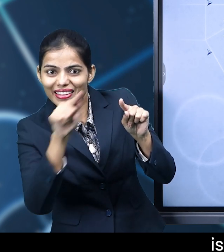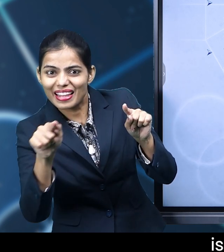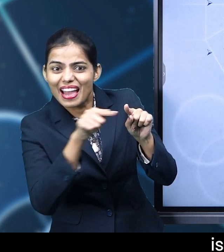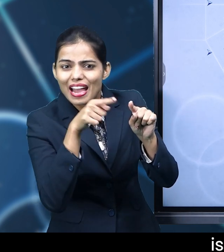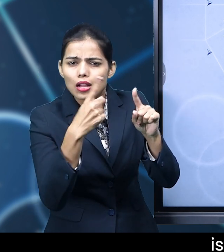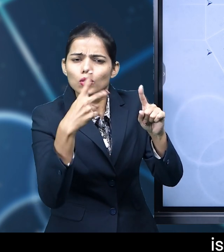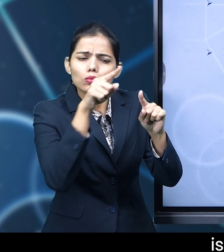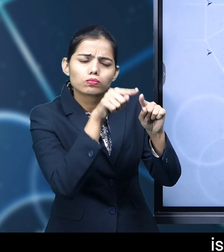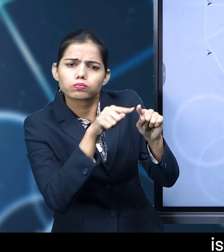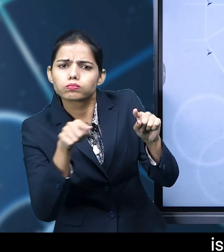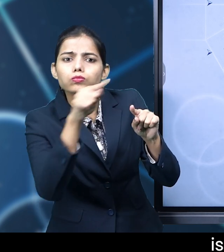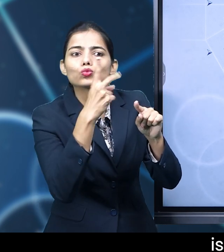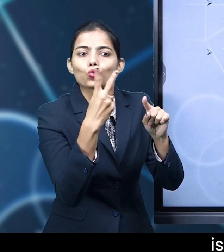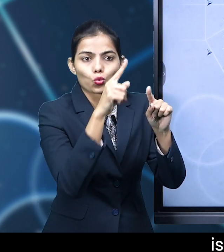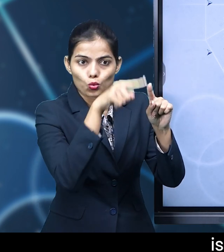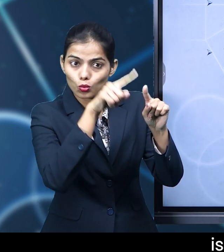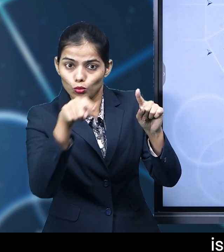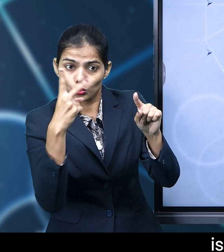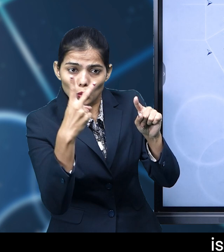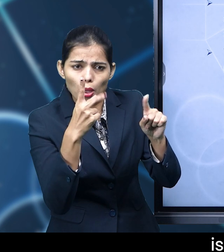greater than the third side.